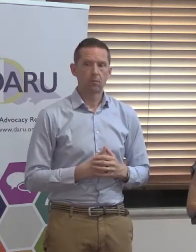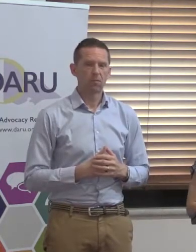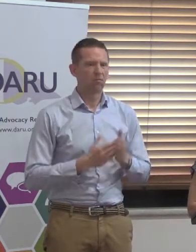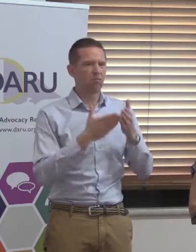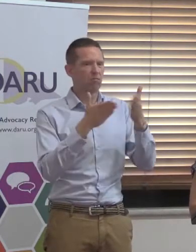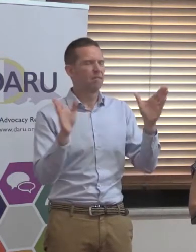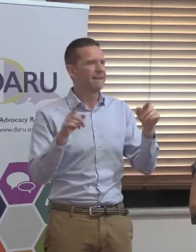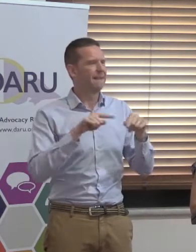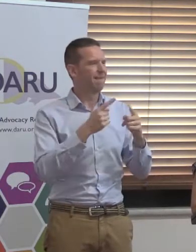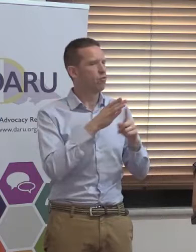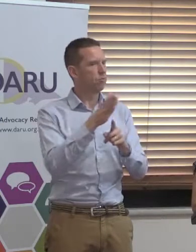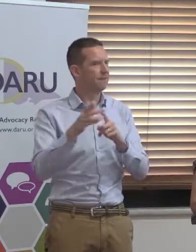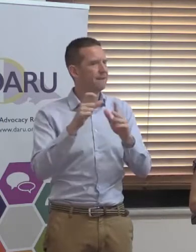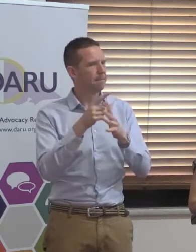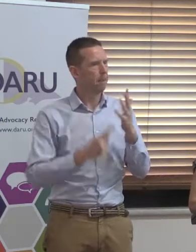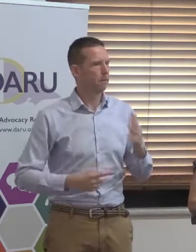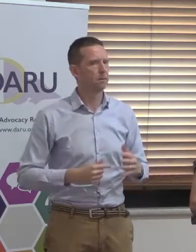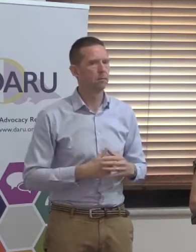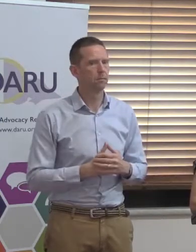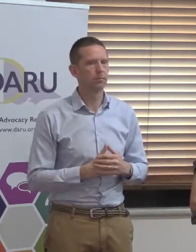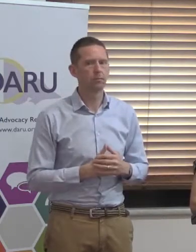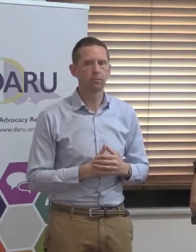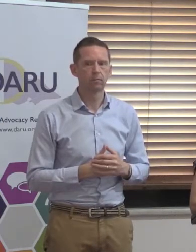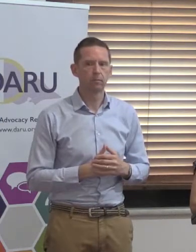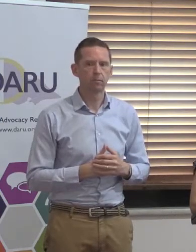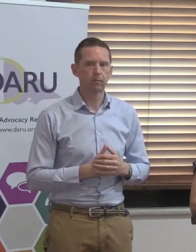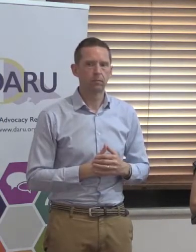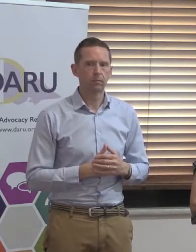across lots of different disabilities. So there's